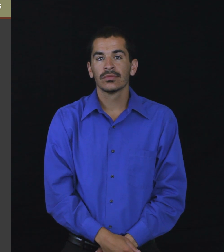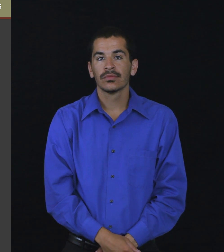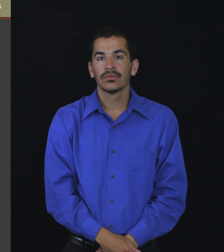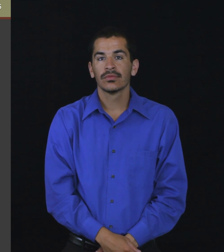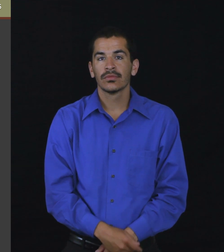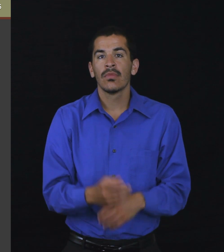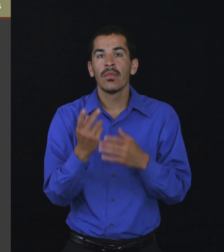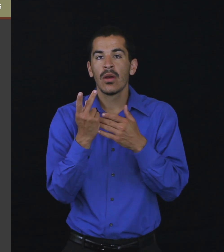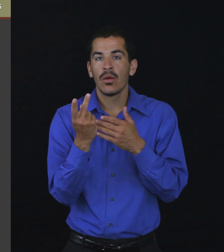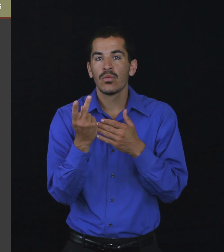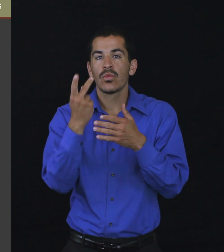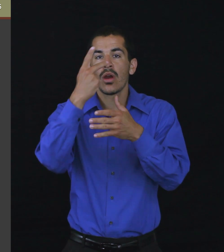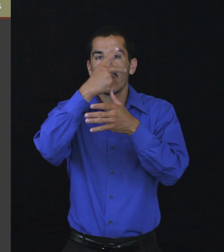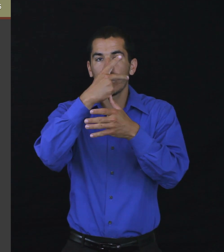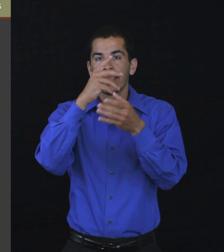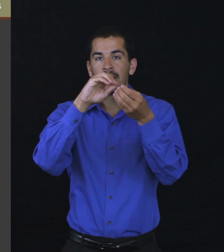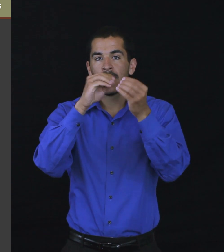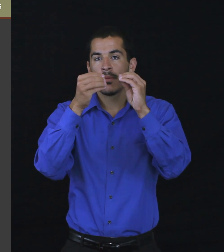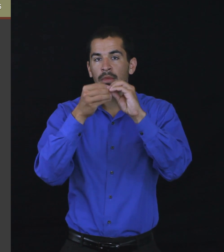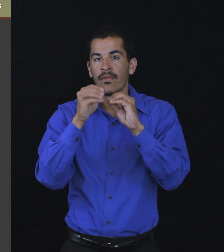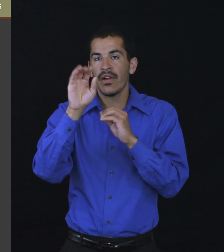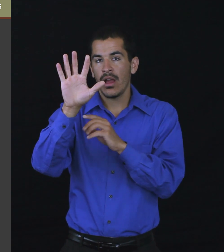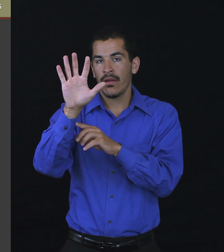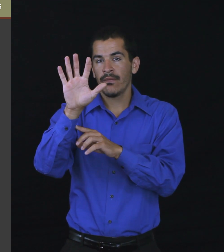Priority 5, educational,